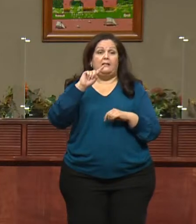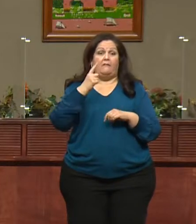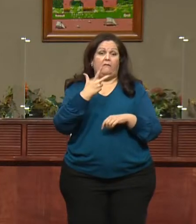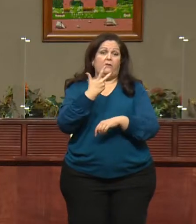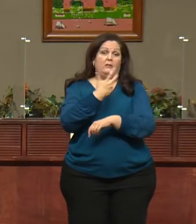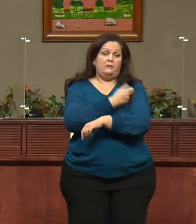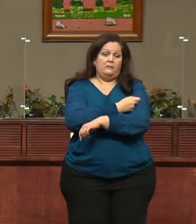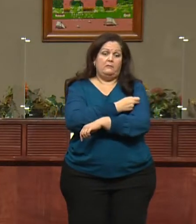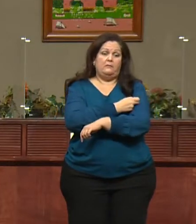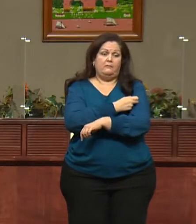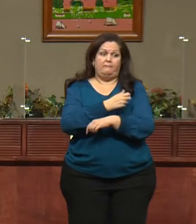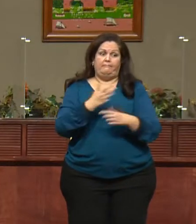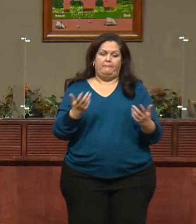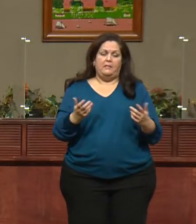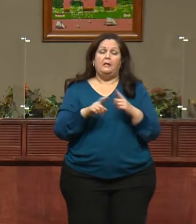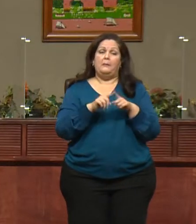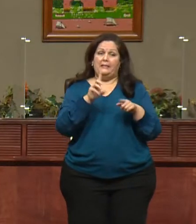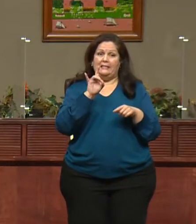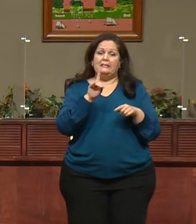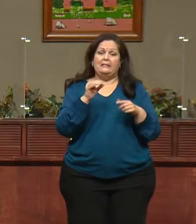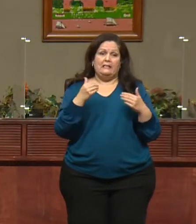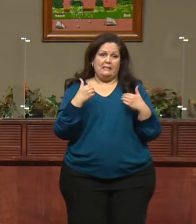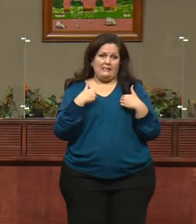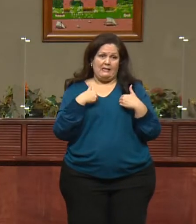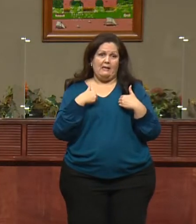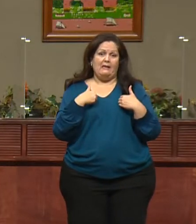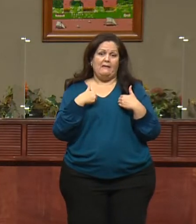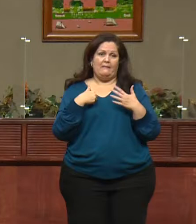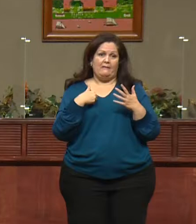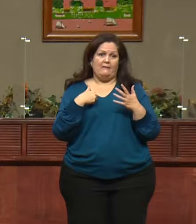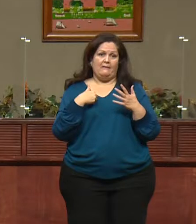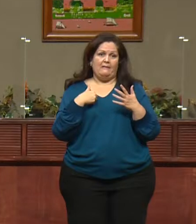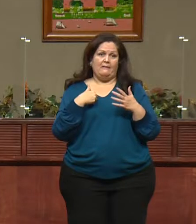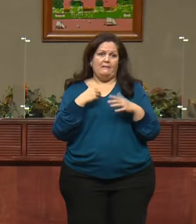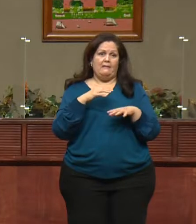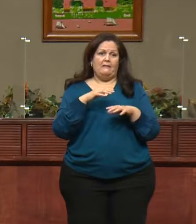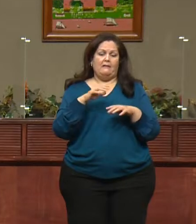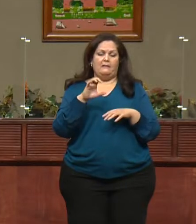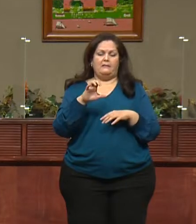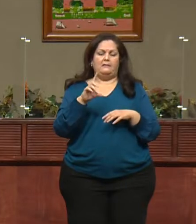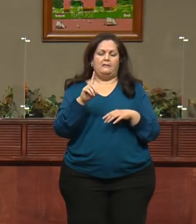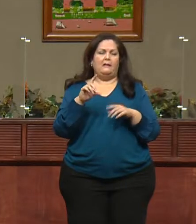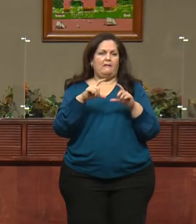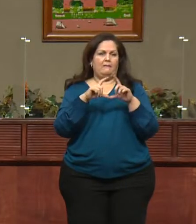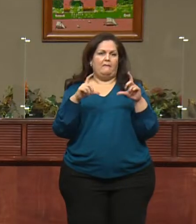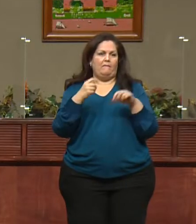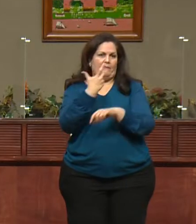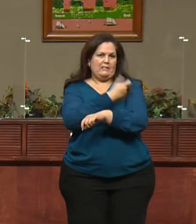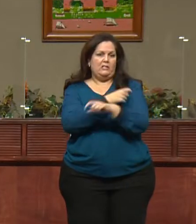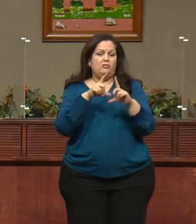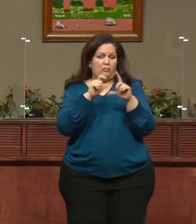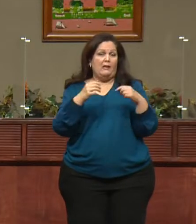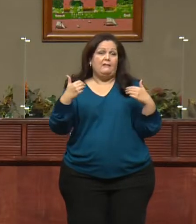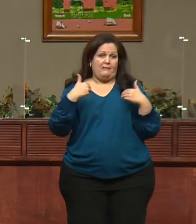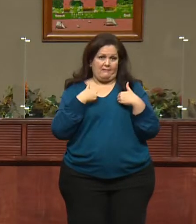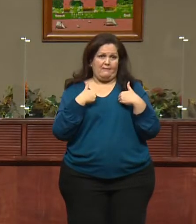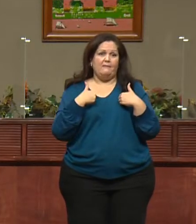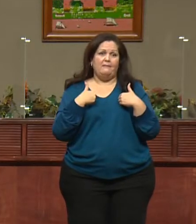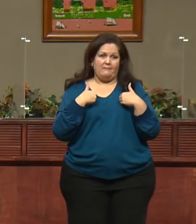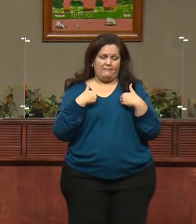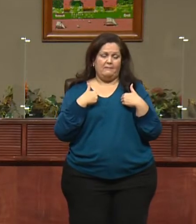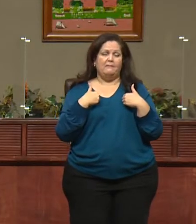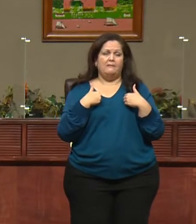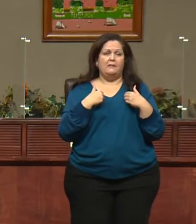with us. But they did have a valid CDC card, vaccination card. There were some issues with